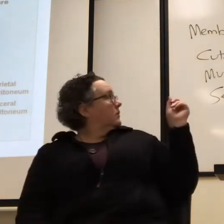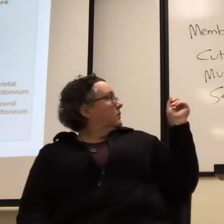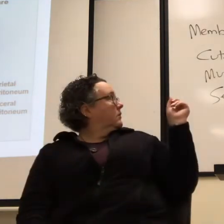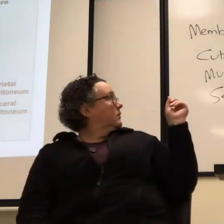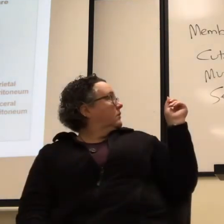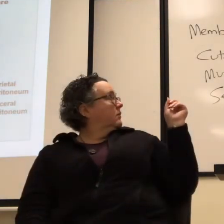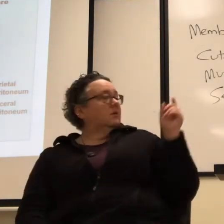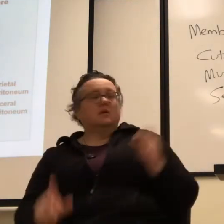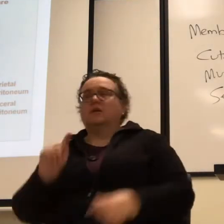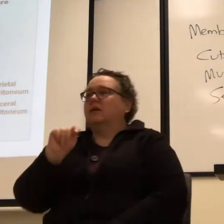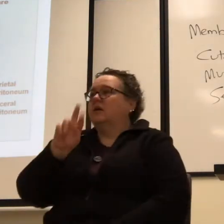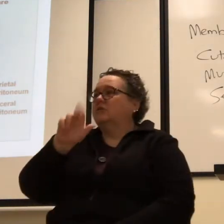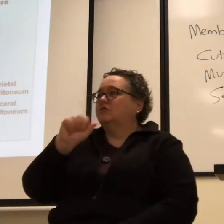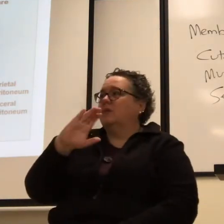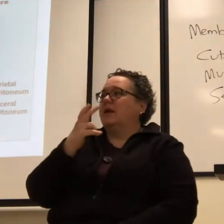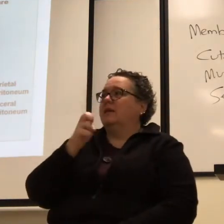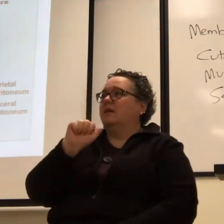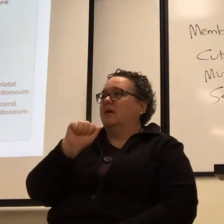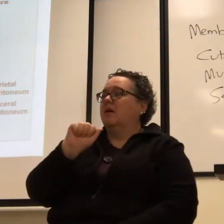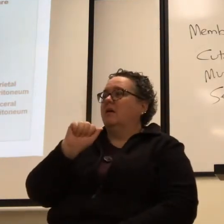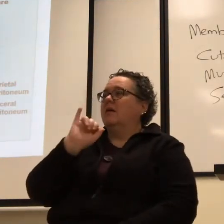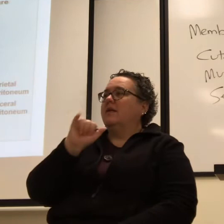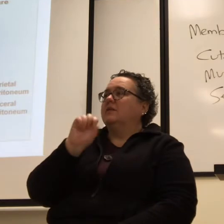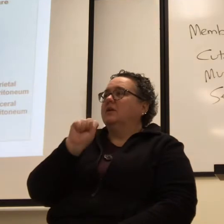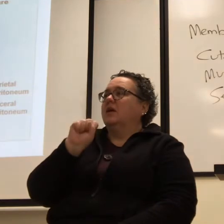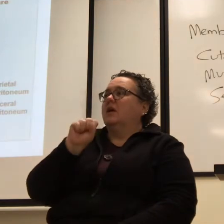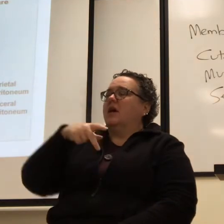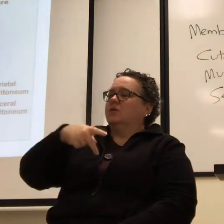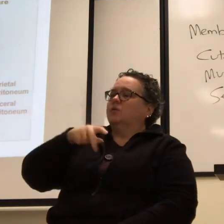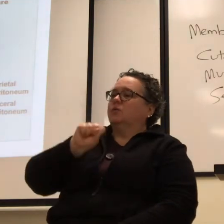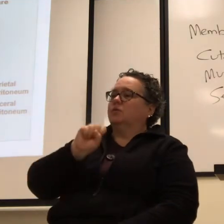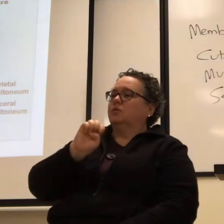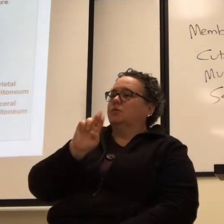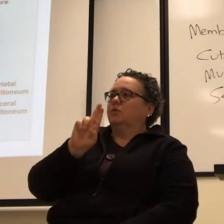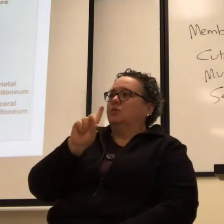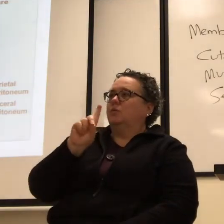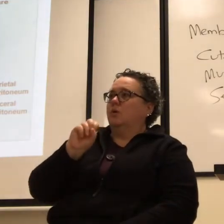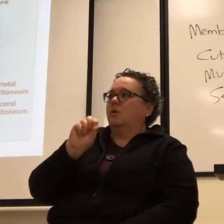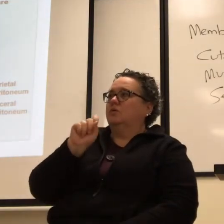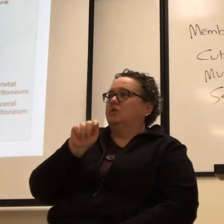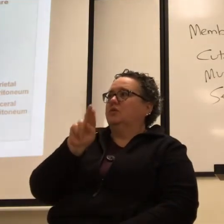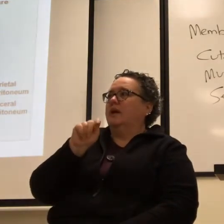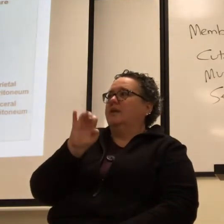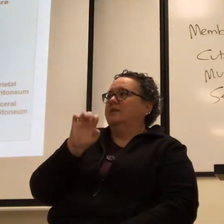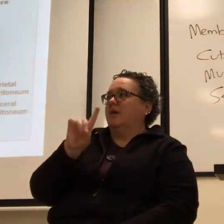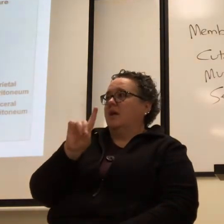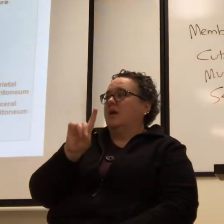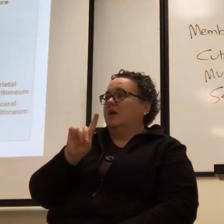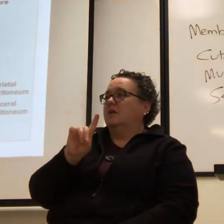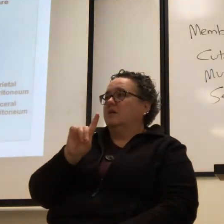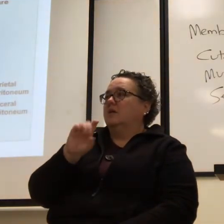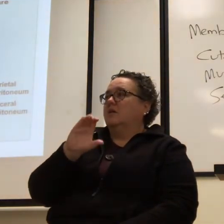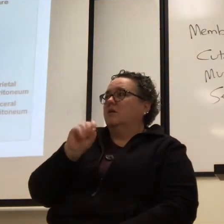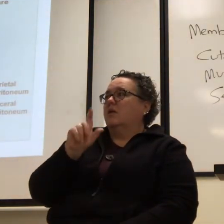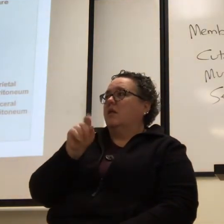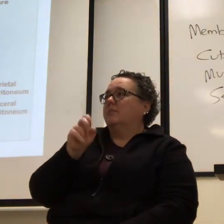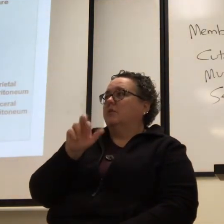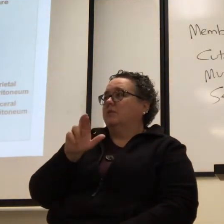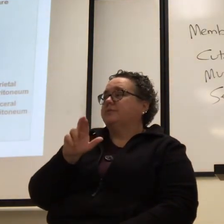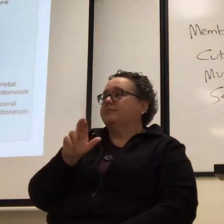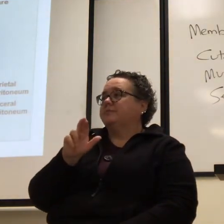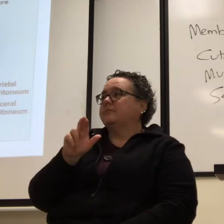the trachea was a pseudostratified columnar. Serous membranes are usually a simple squamous epithelial